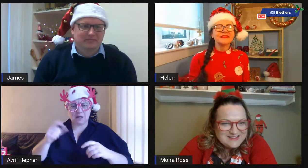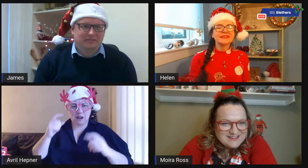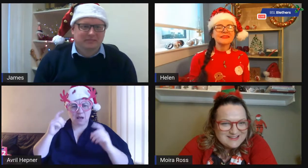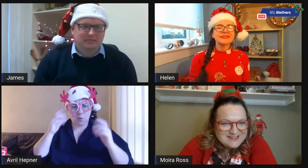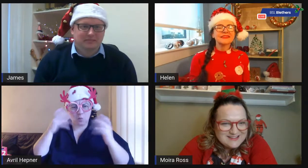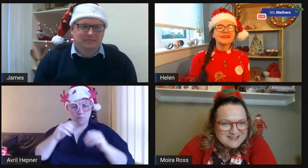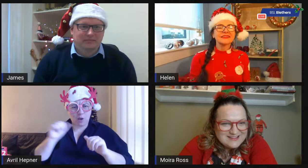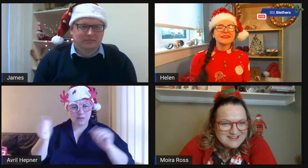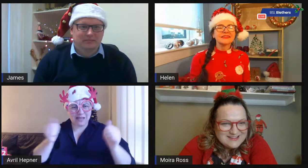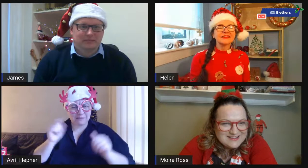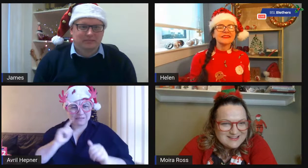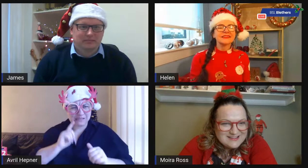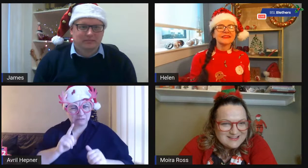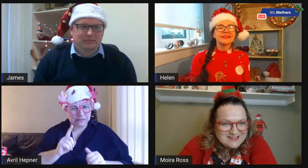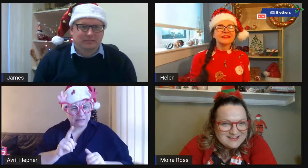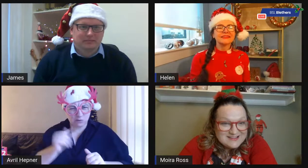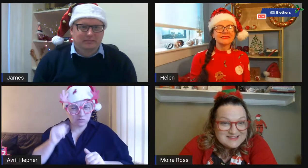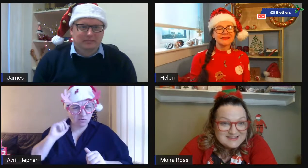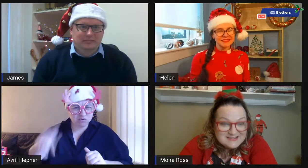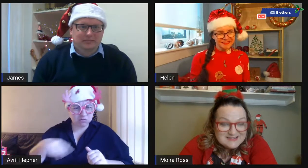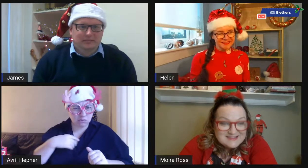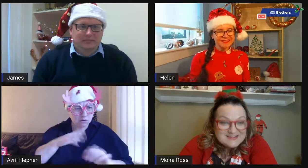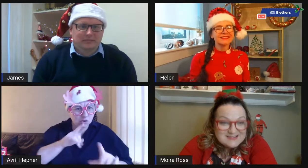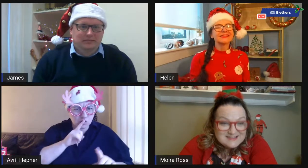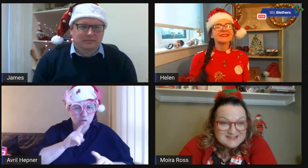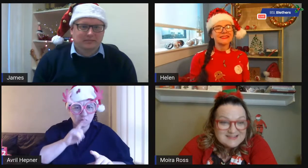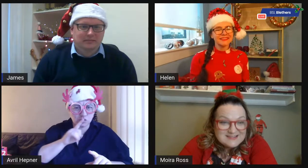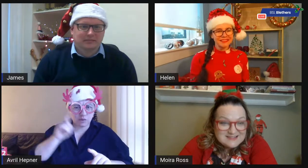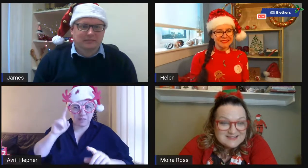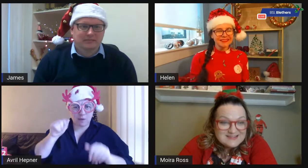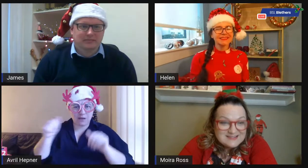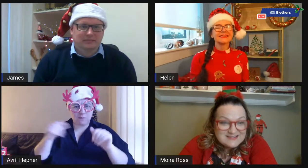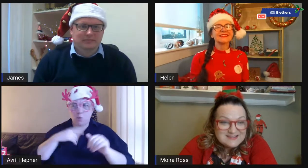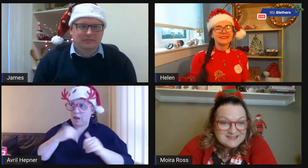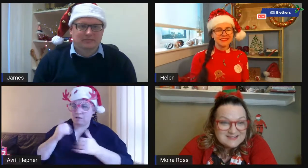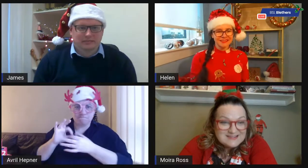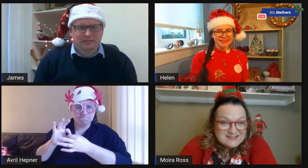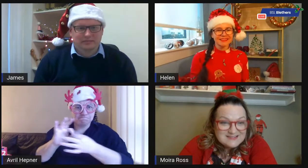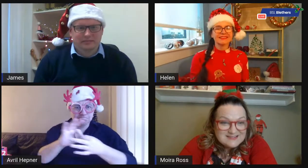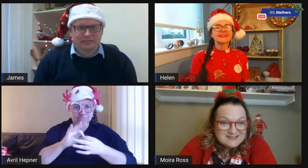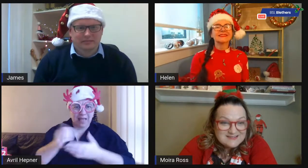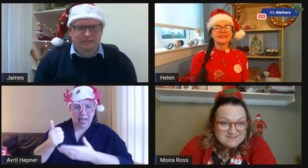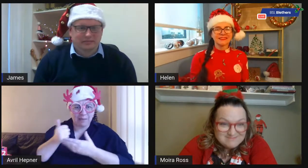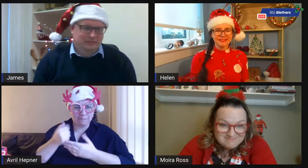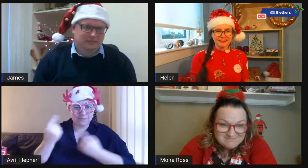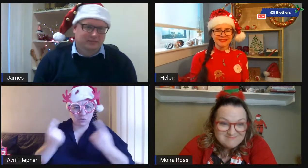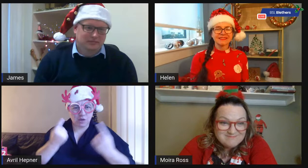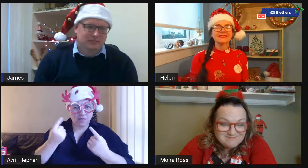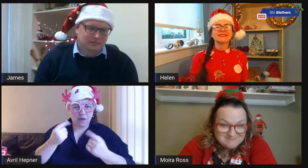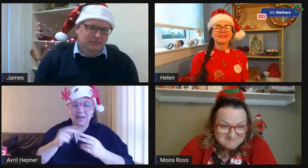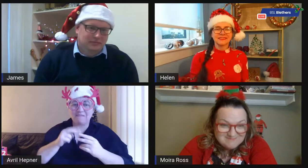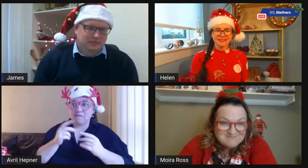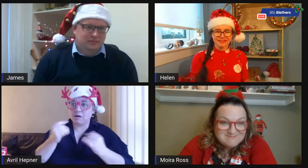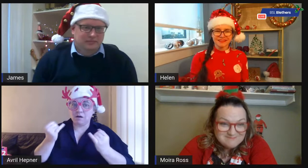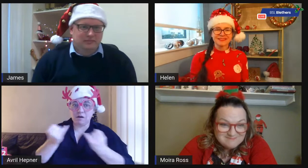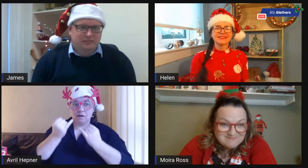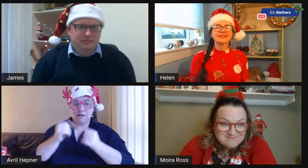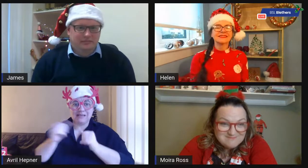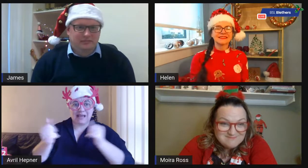I was in a deaf family, but we were still very worried about the neighbours. You know, we wanted to be respectful to the neighbours. We wanted to have good relations with the